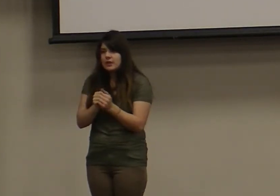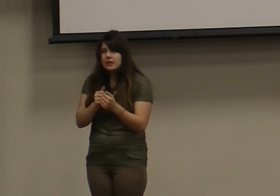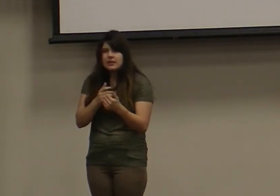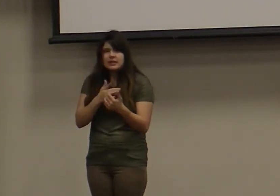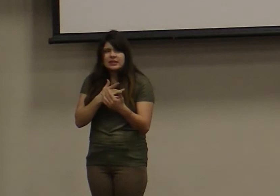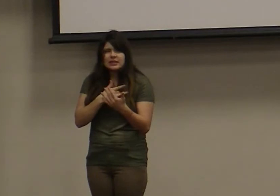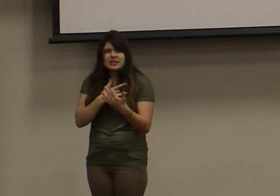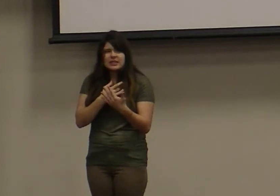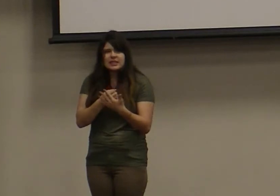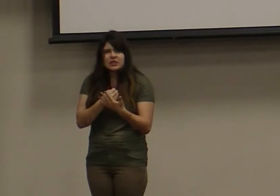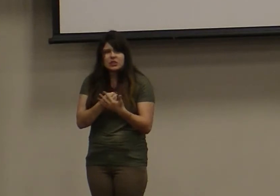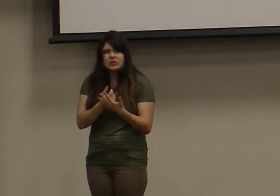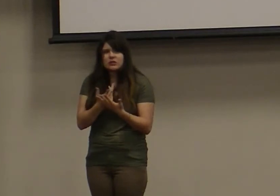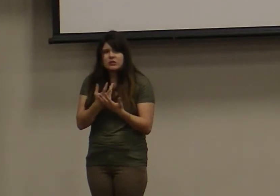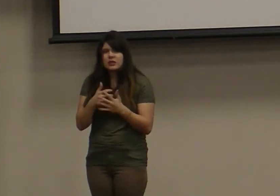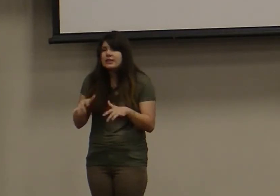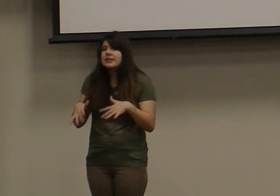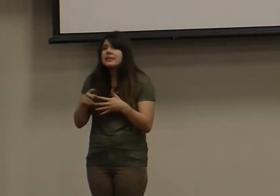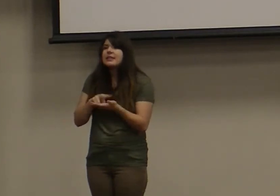tumor.